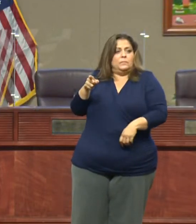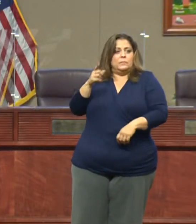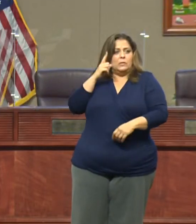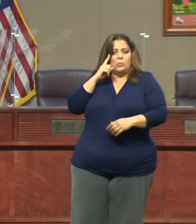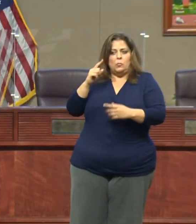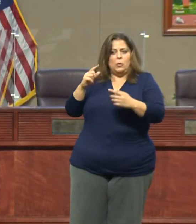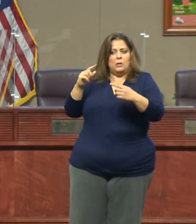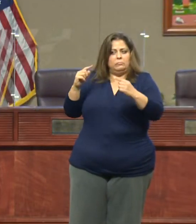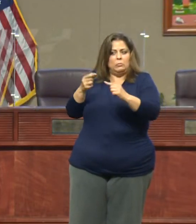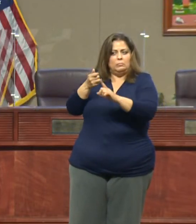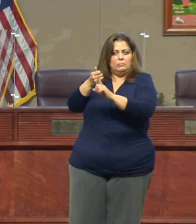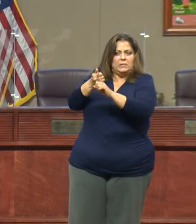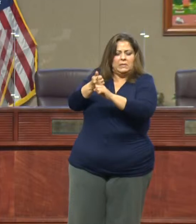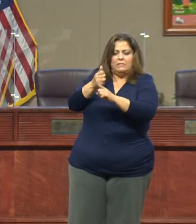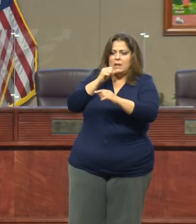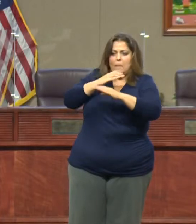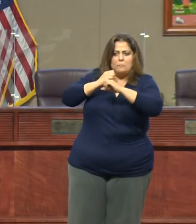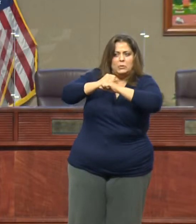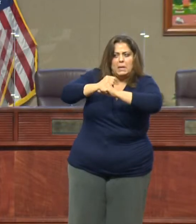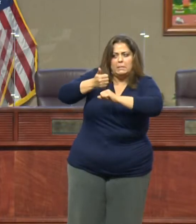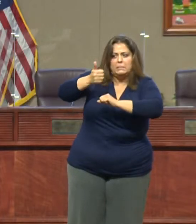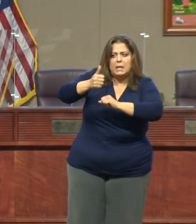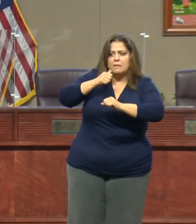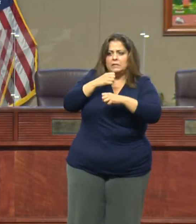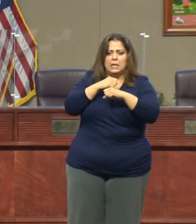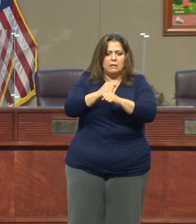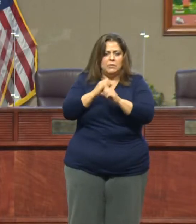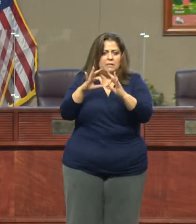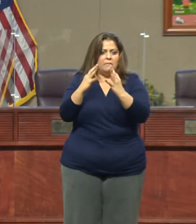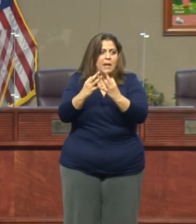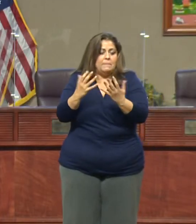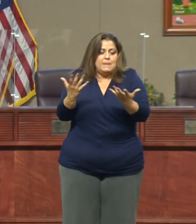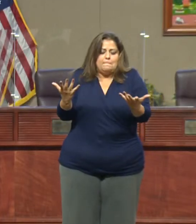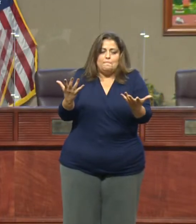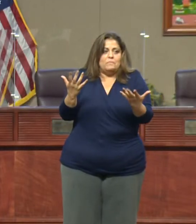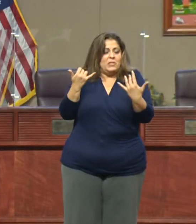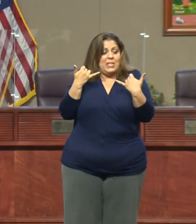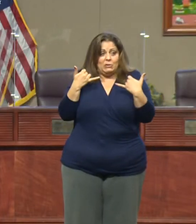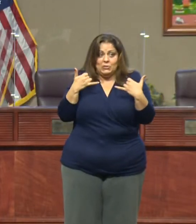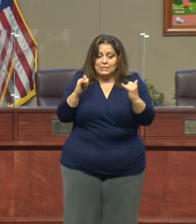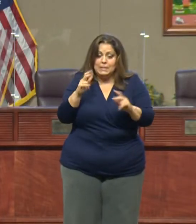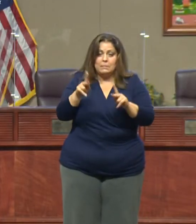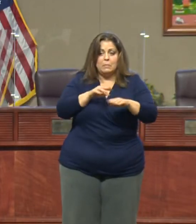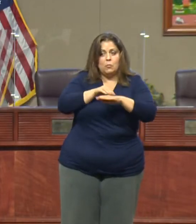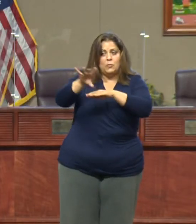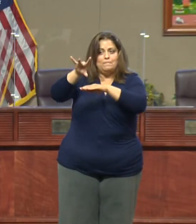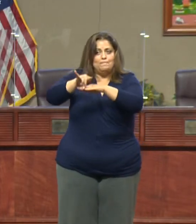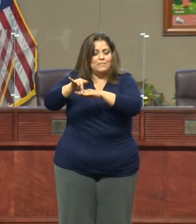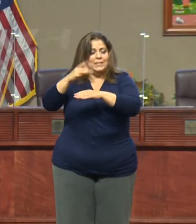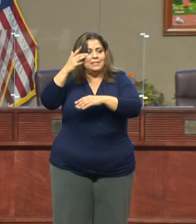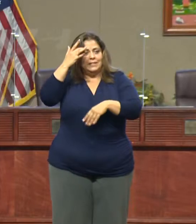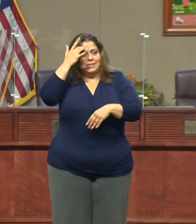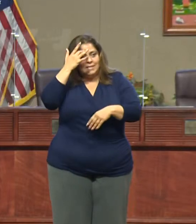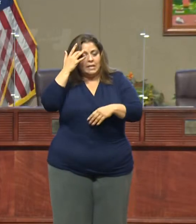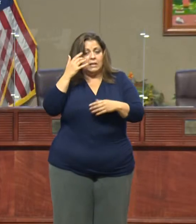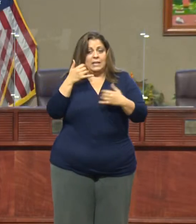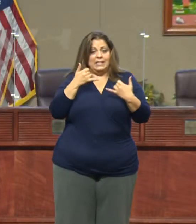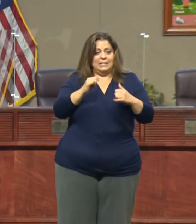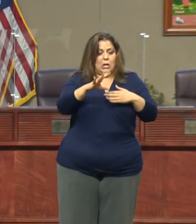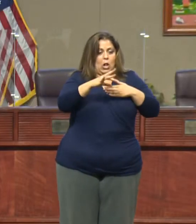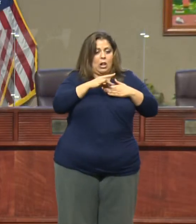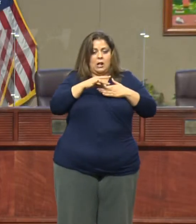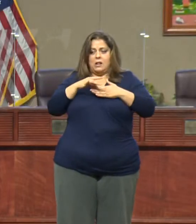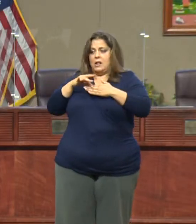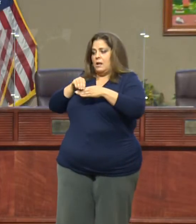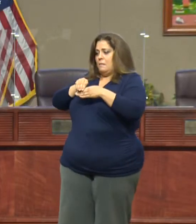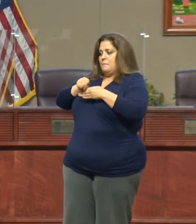themselves and not protecting their family. There are still asymptomatic cases. You can still bring it back home. You can still pass the infection